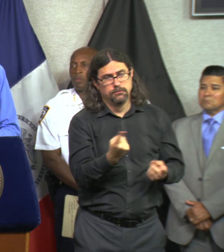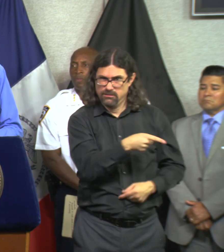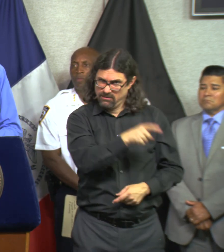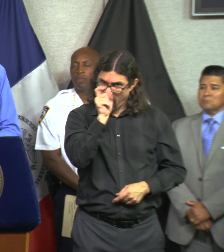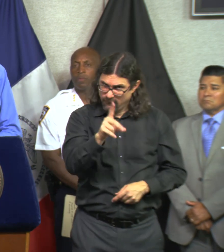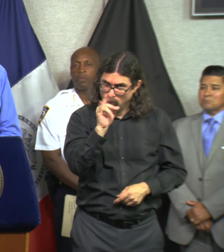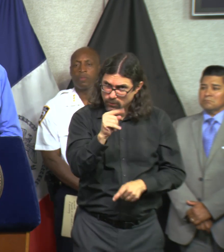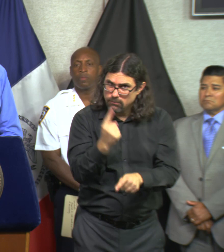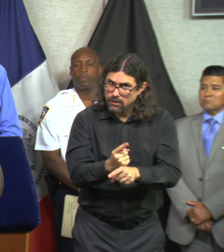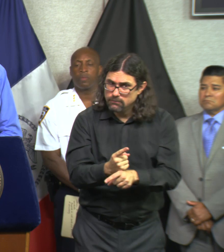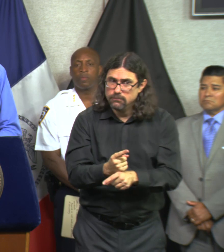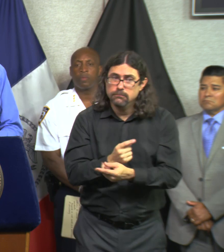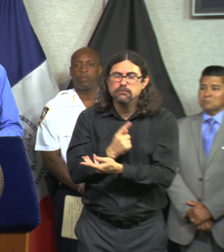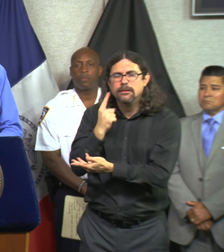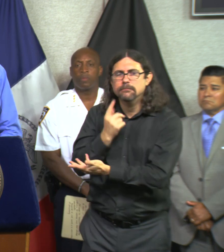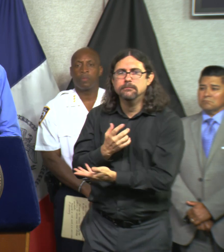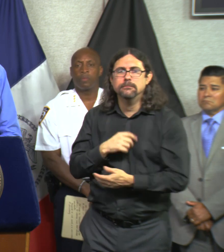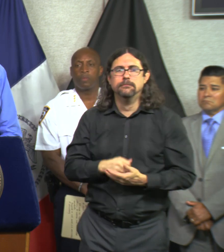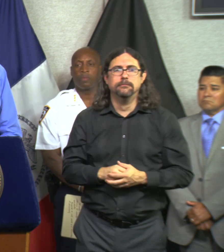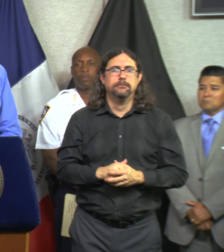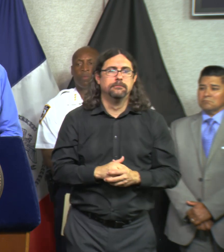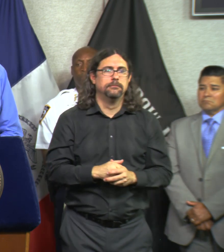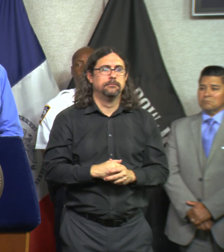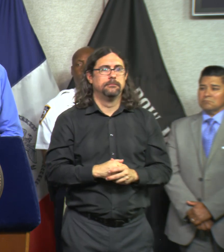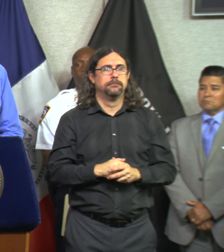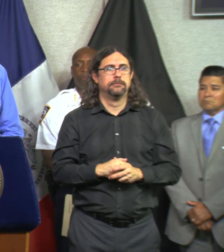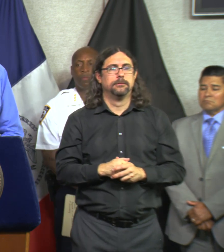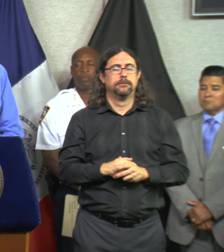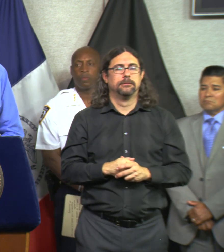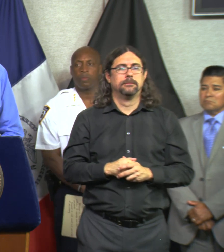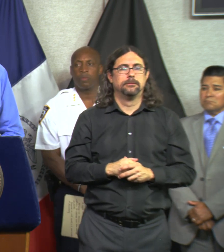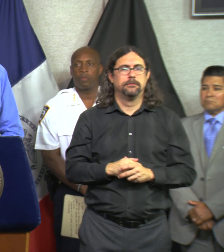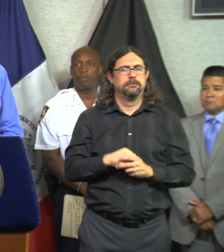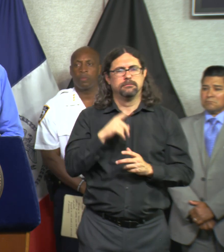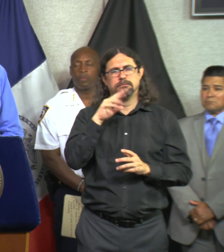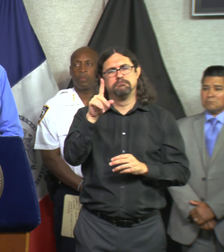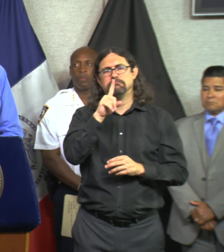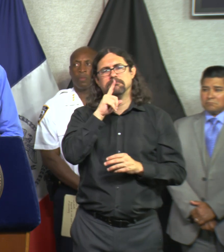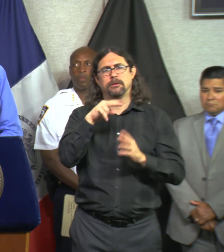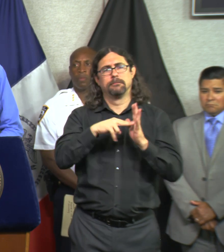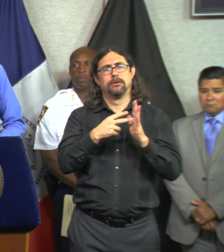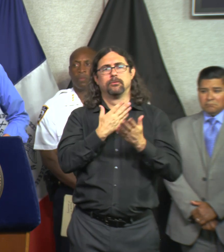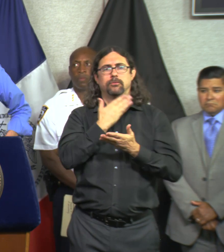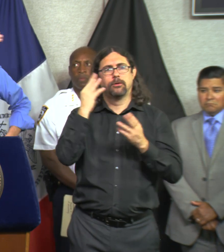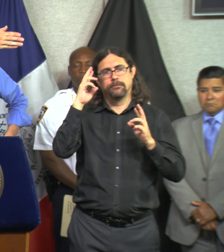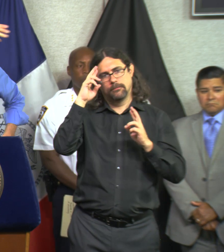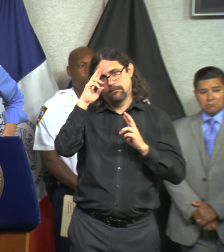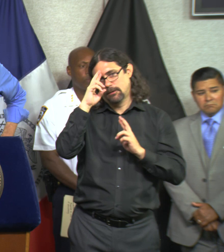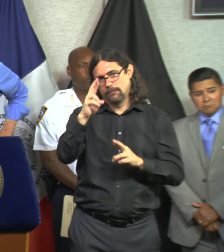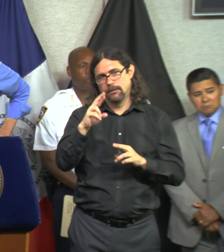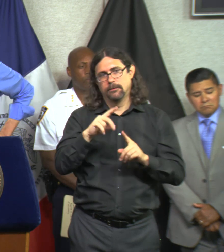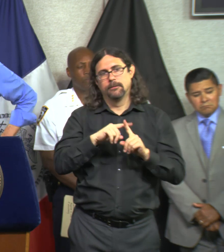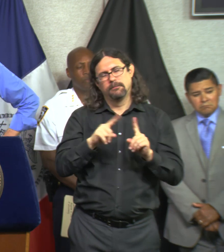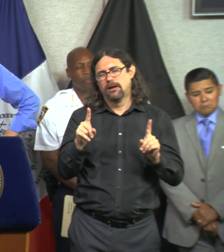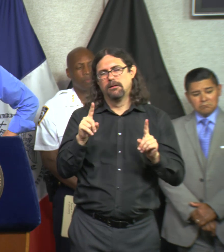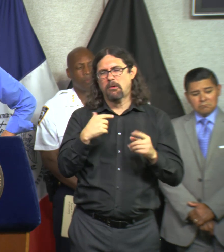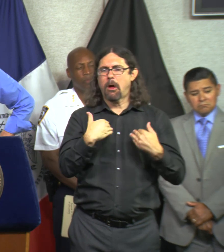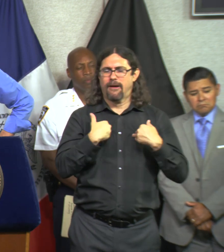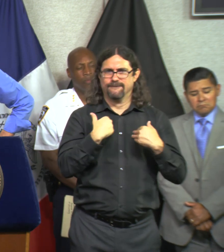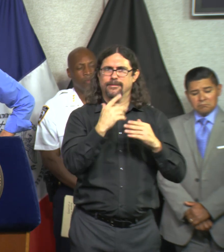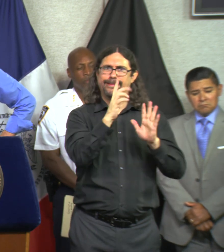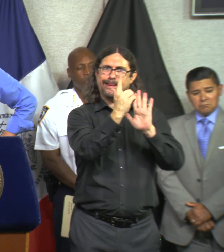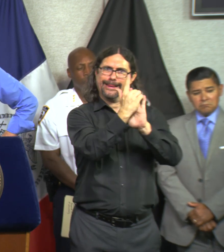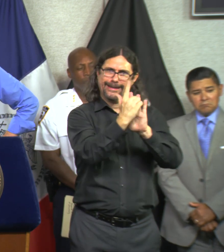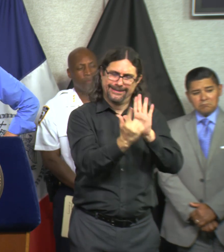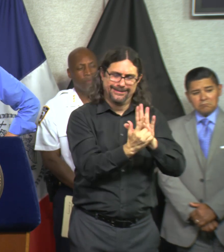state law mandated process. That process is being followed very, very carefully and appropriately. Yes. Mayor,